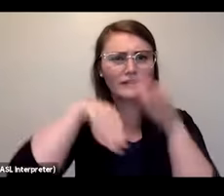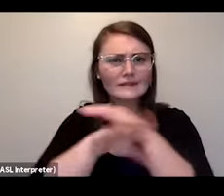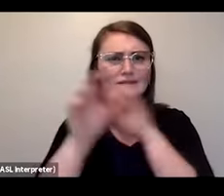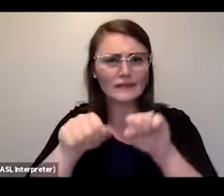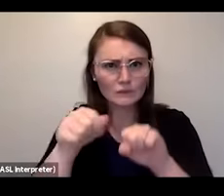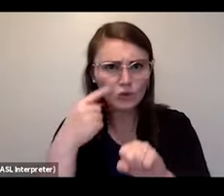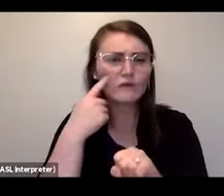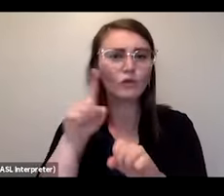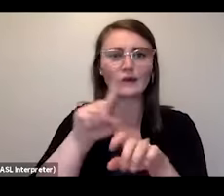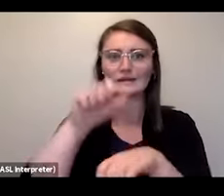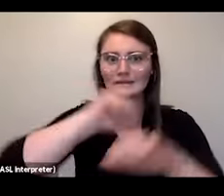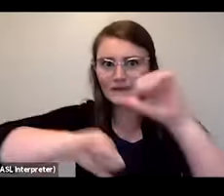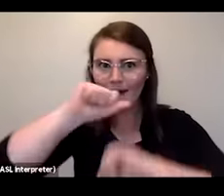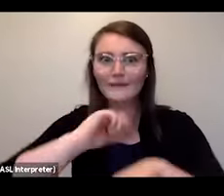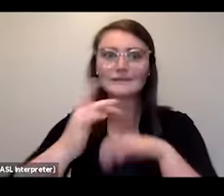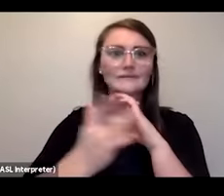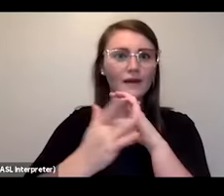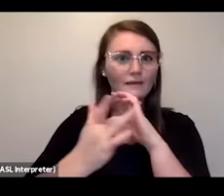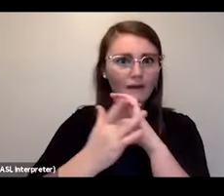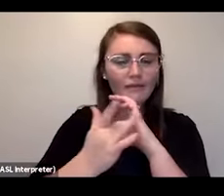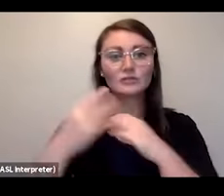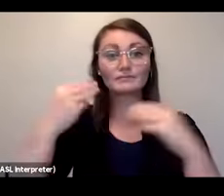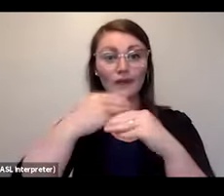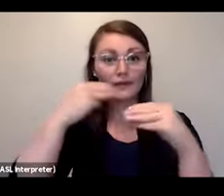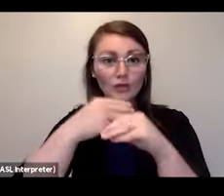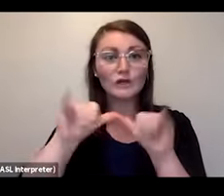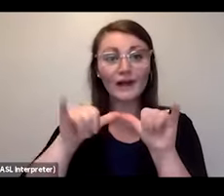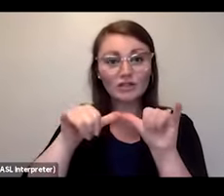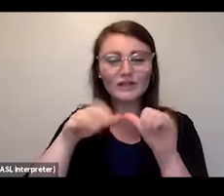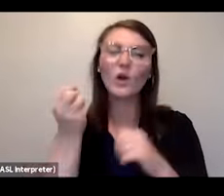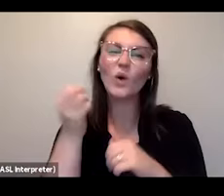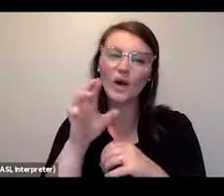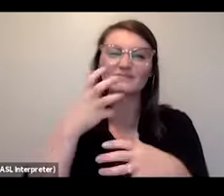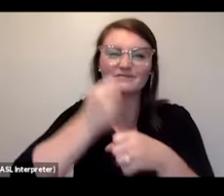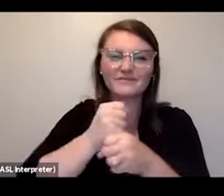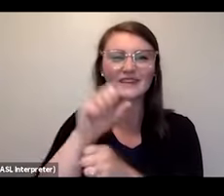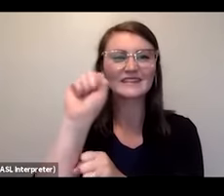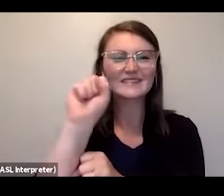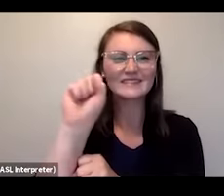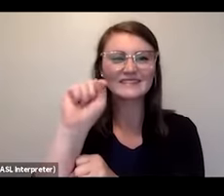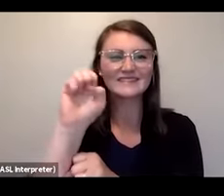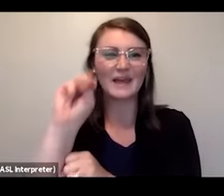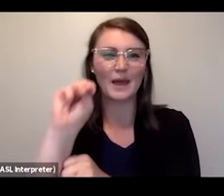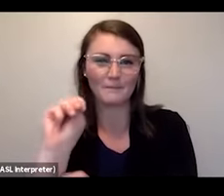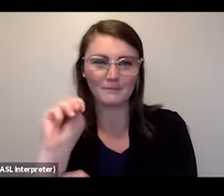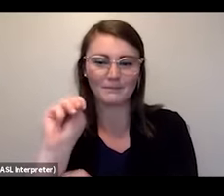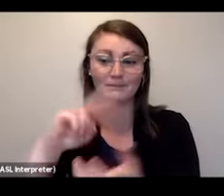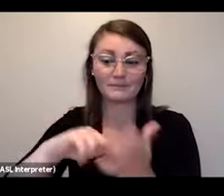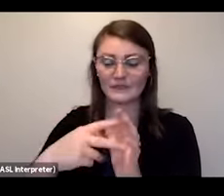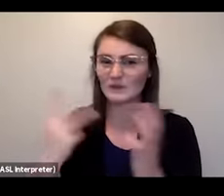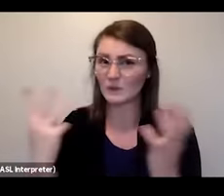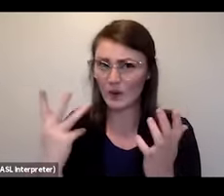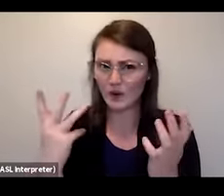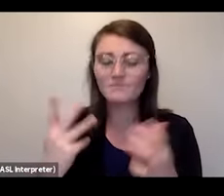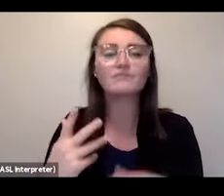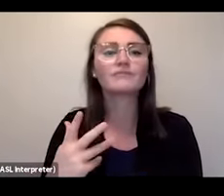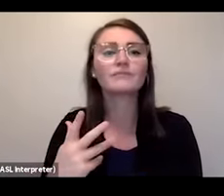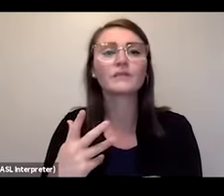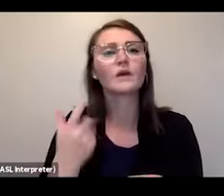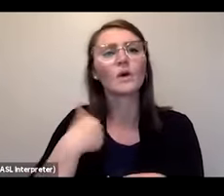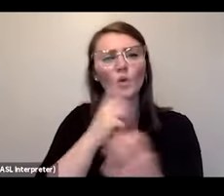engineering, mathematics, or STEM for short. This means many things, including addressing inequities